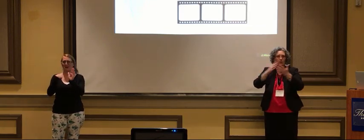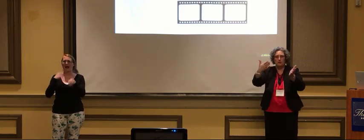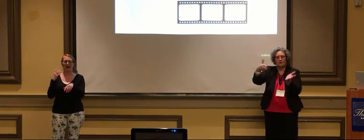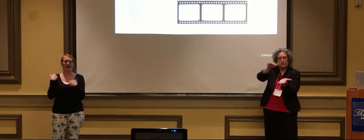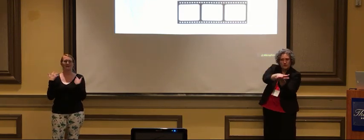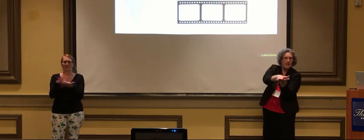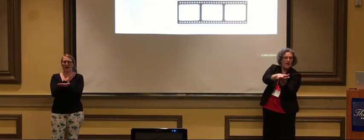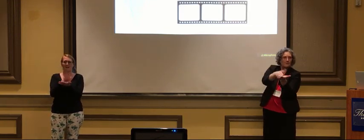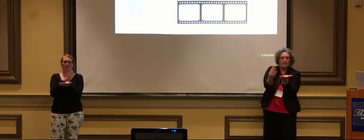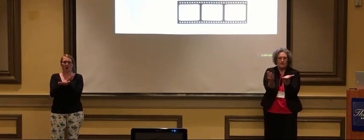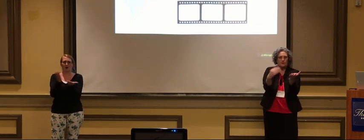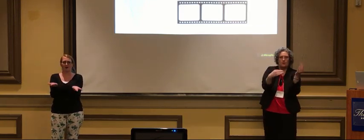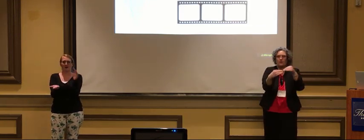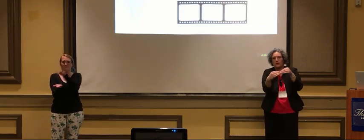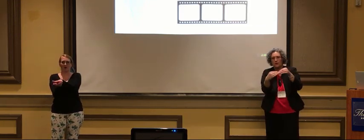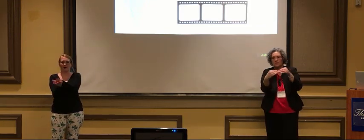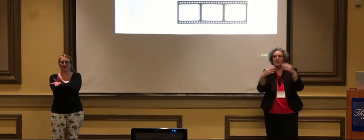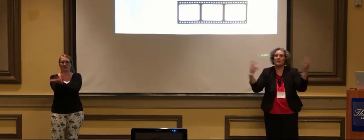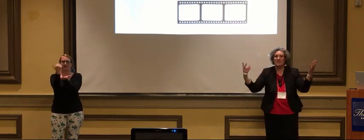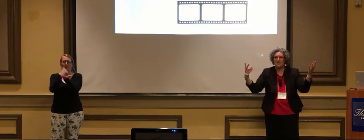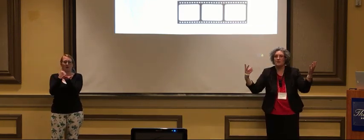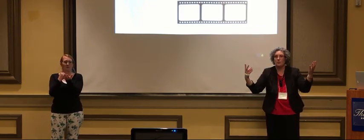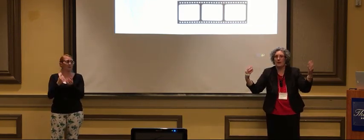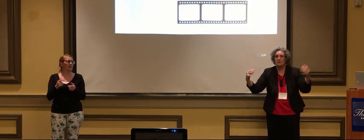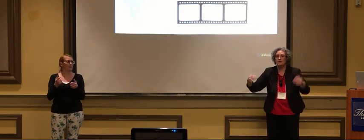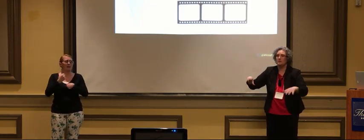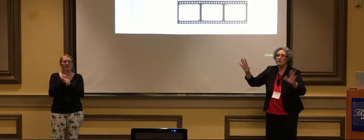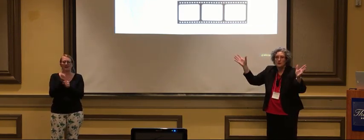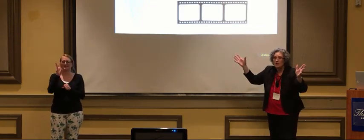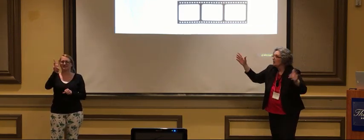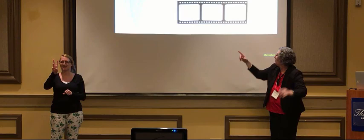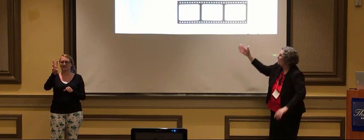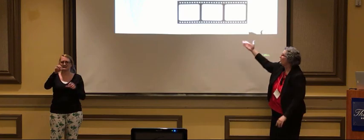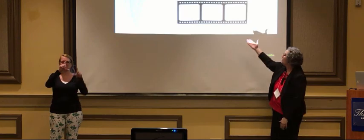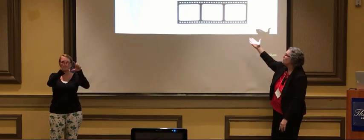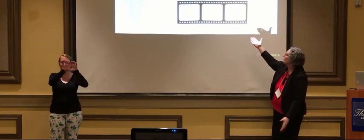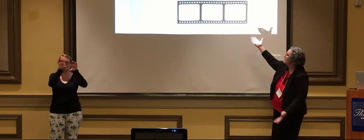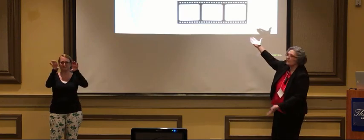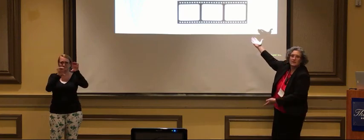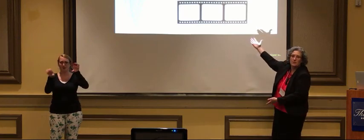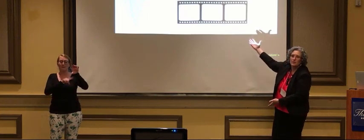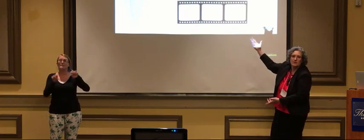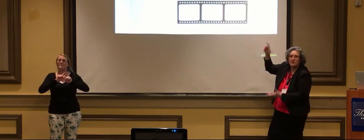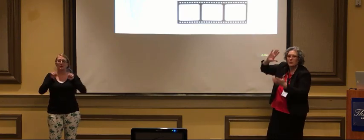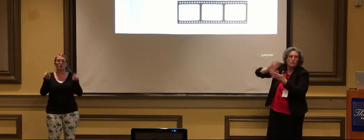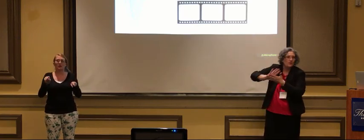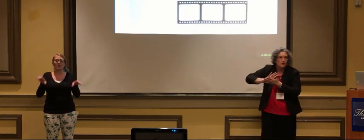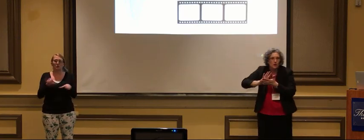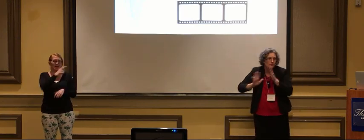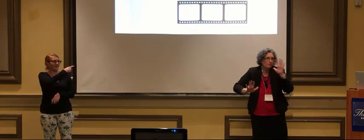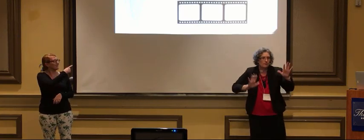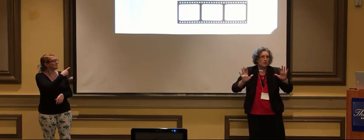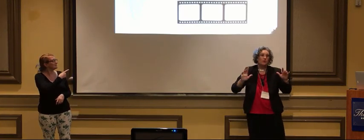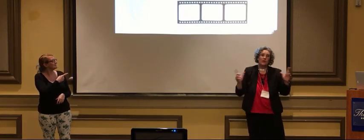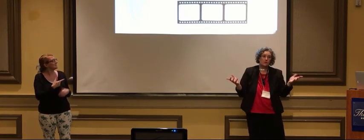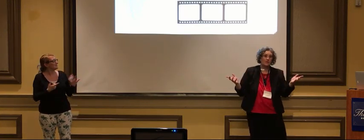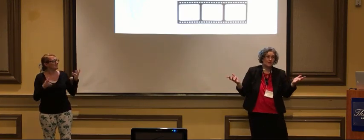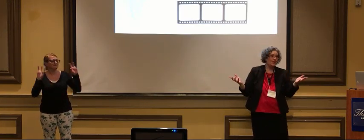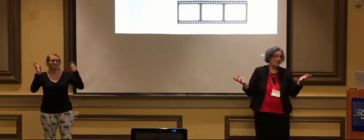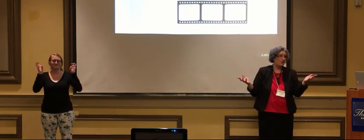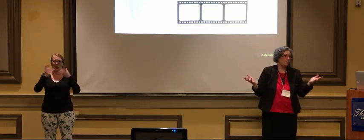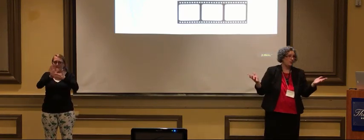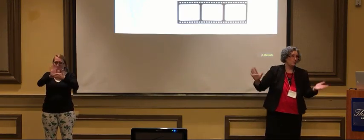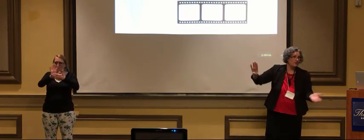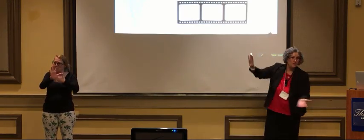construction paper, and I fold it in half, and then I fold it in thirds, and that makes 6 little panels. But you can do something simple as this, like a movie strip. That's